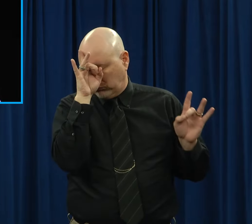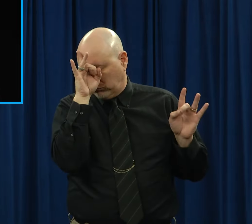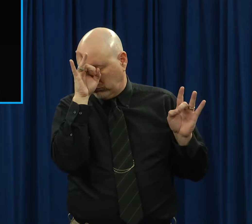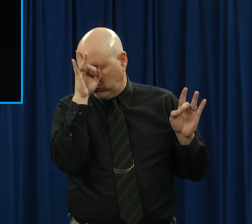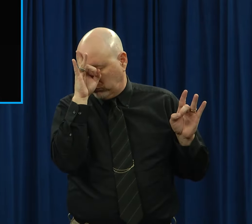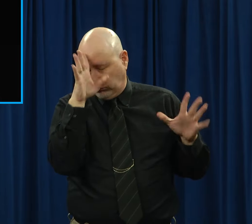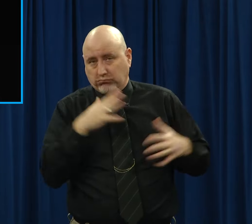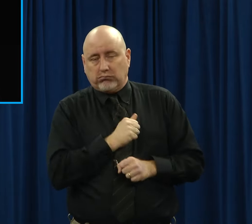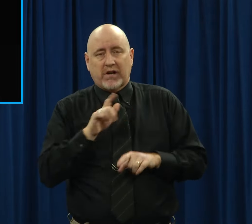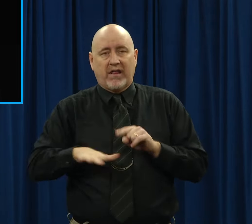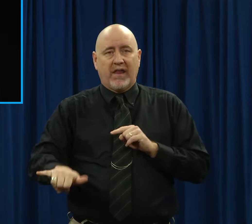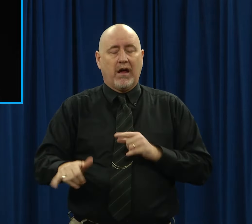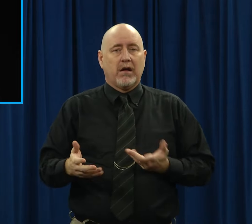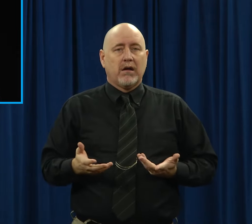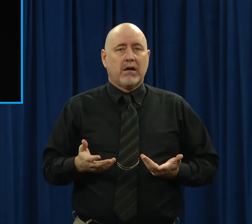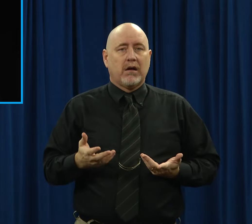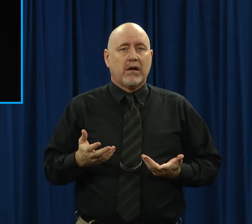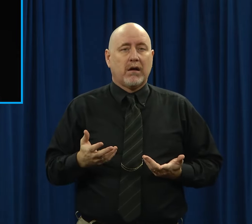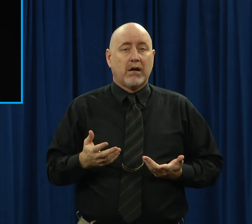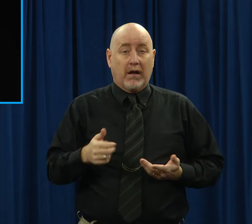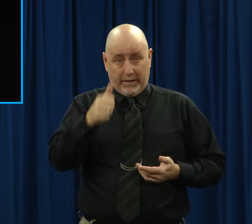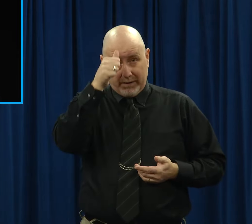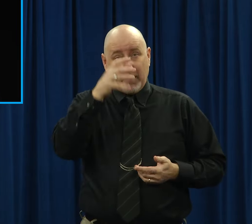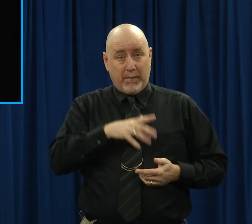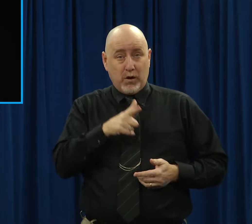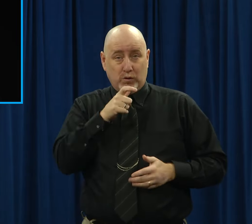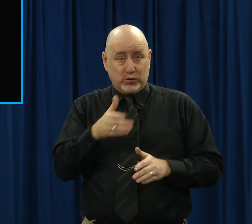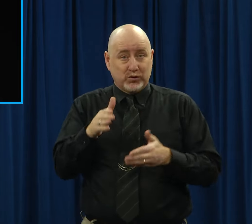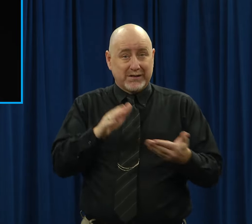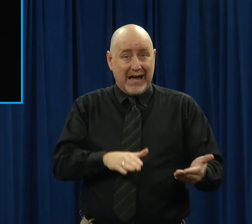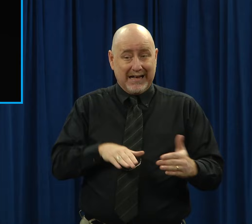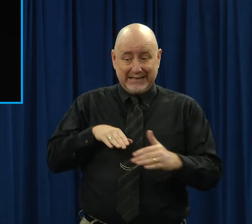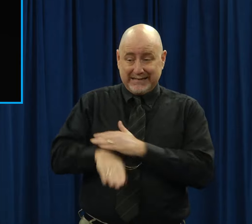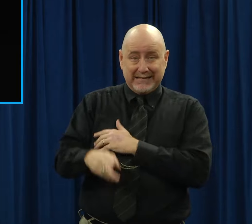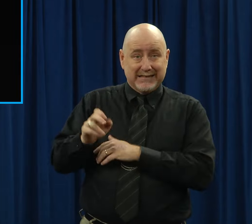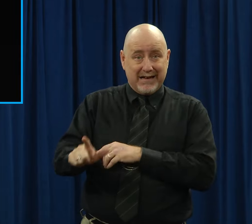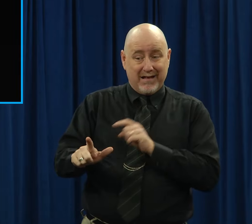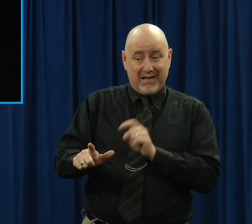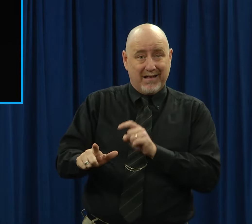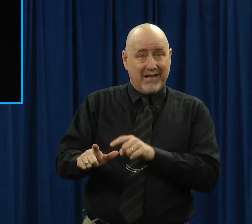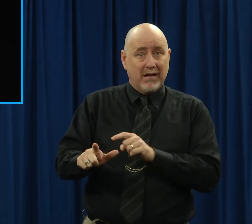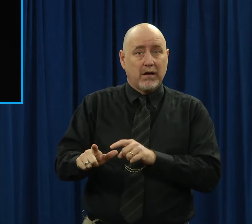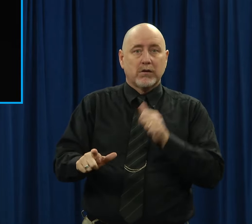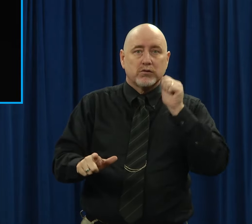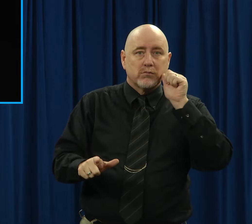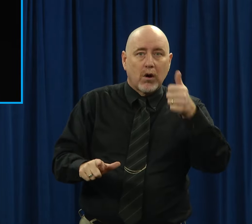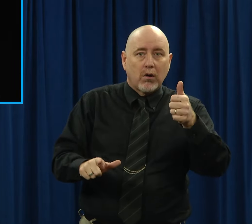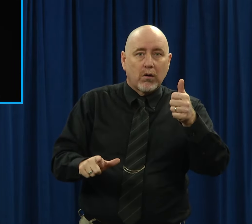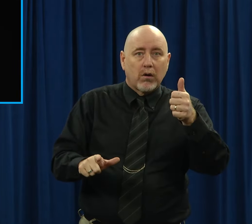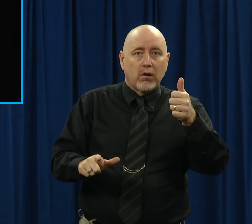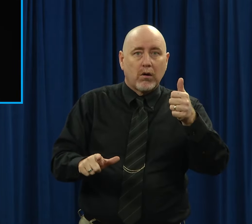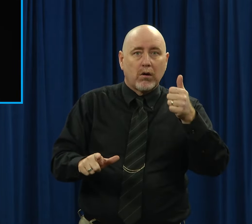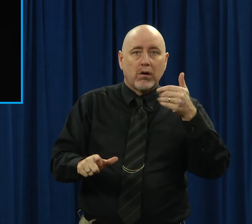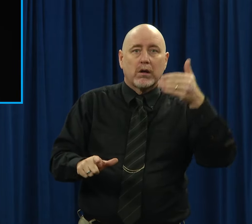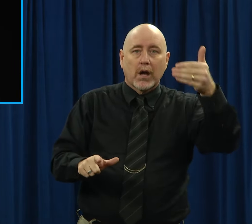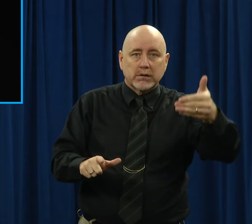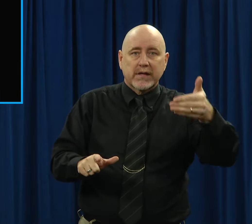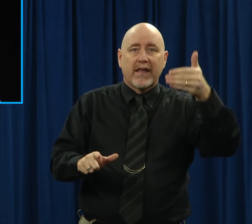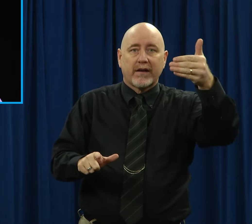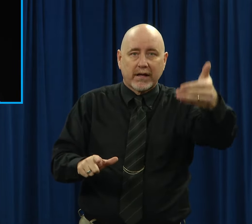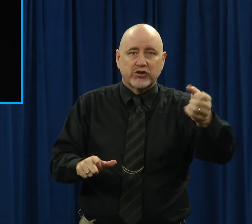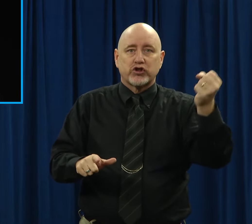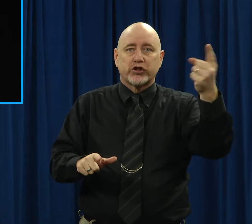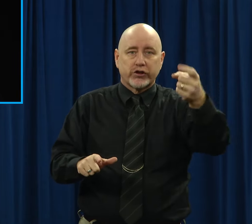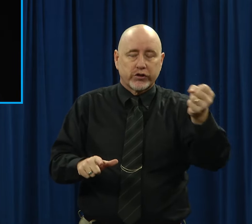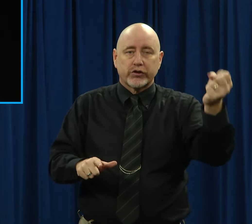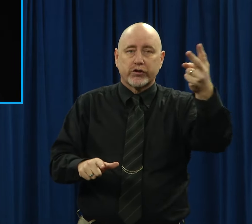imagine anything more terrifying than that. You know, the man who dies and goes to hell, he has tomorrow and